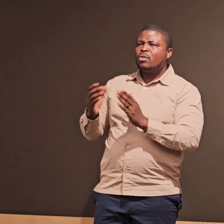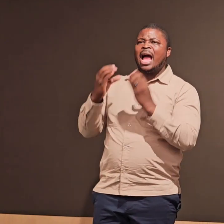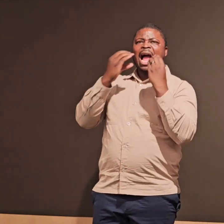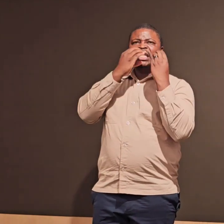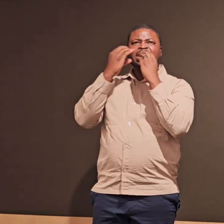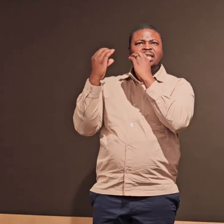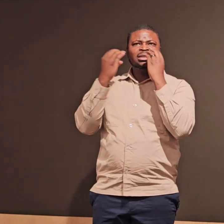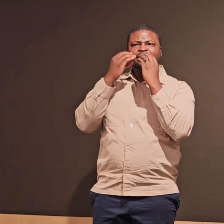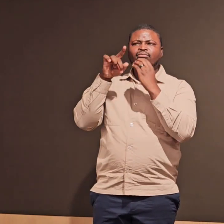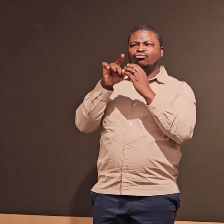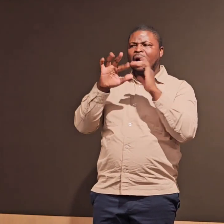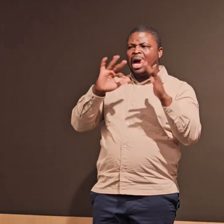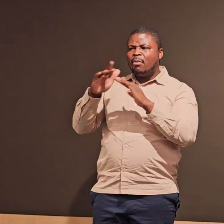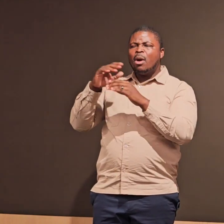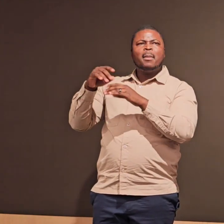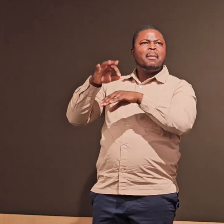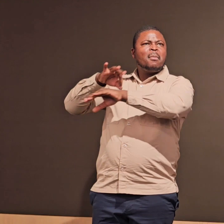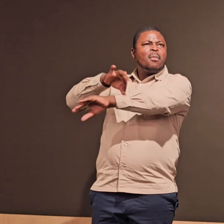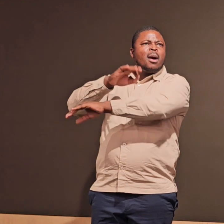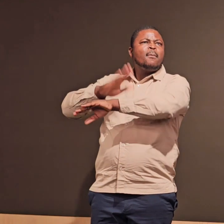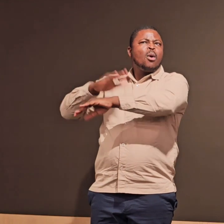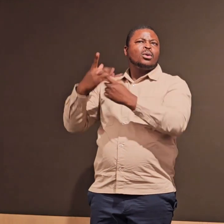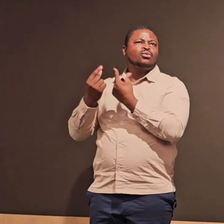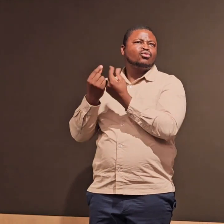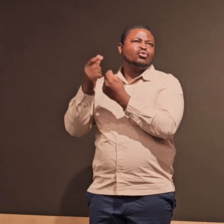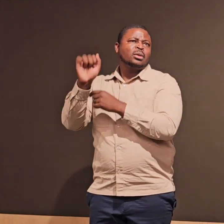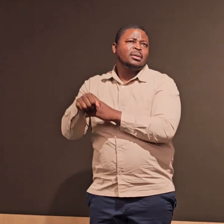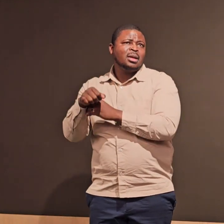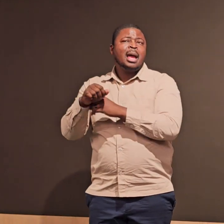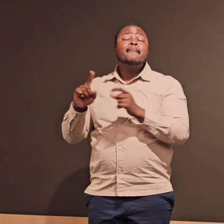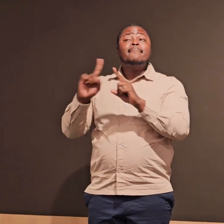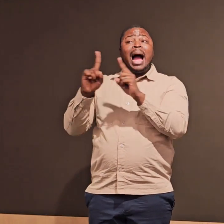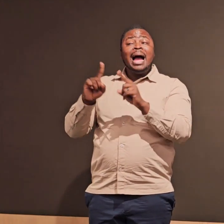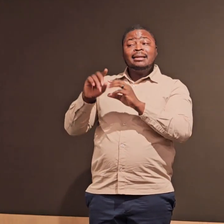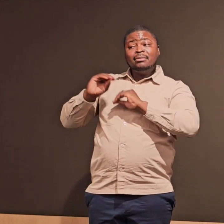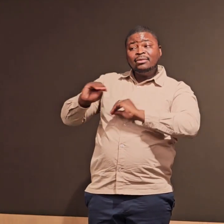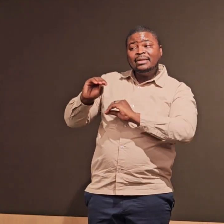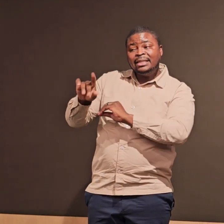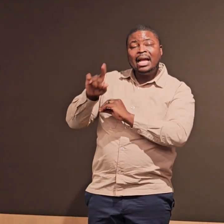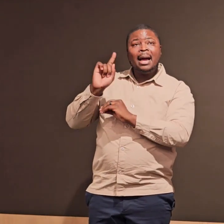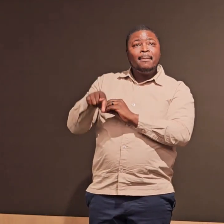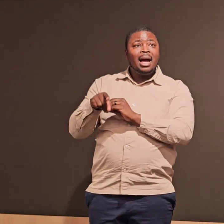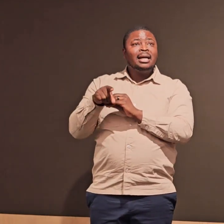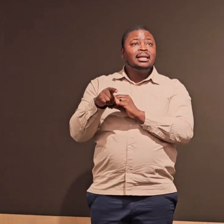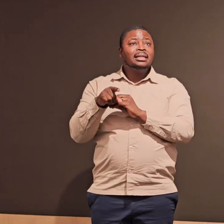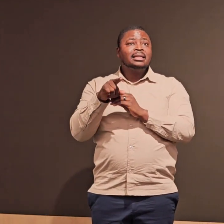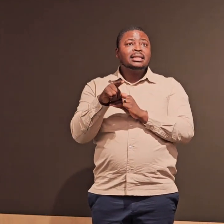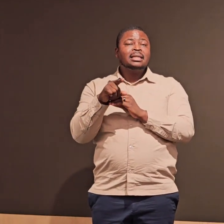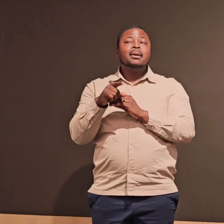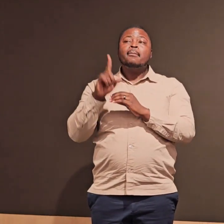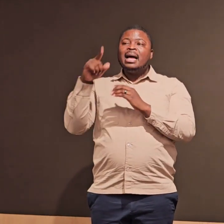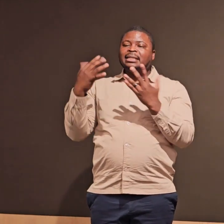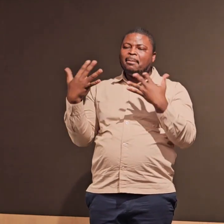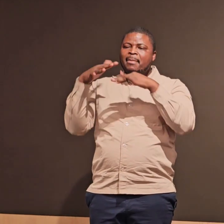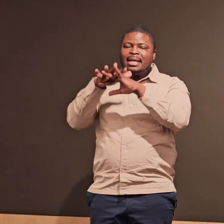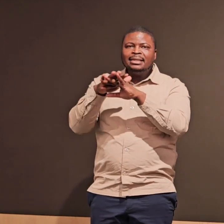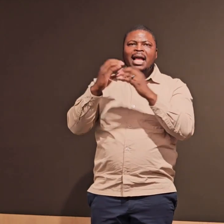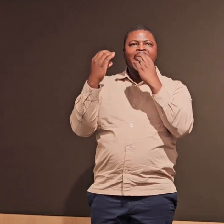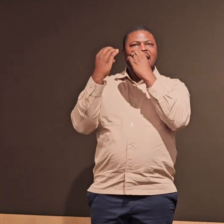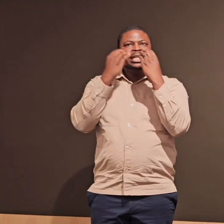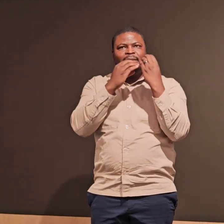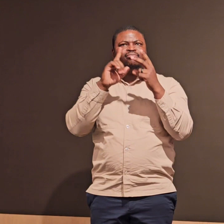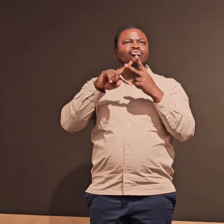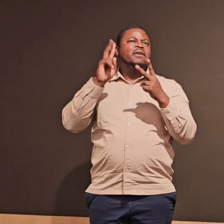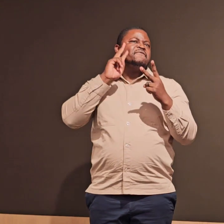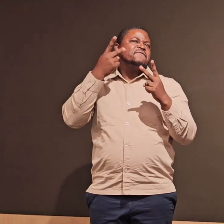even need to teach them that. But how do we go about, say, mix the maize, half vegetables, all kinds of vegetables,